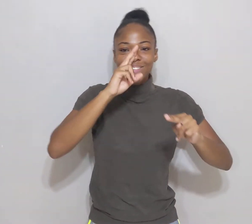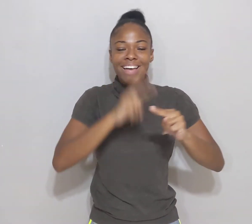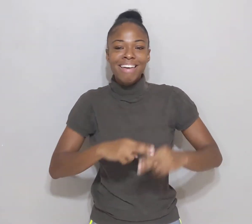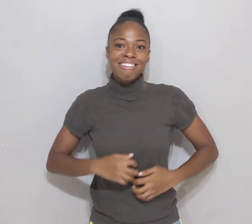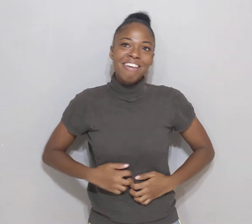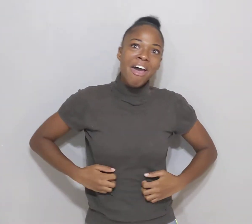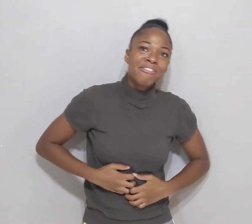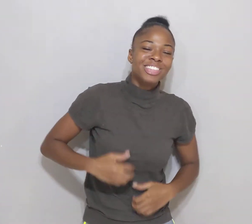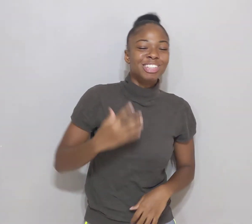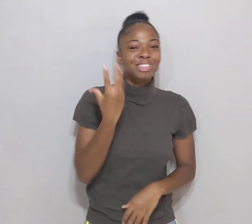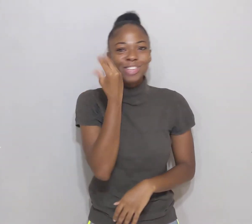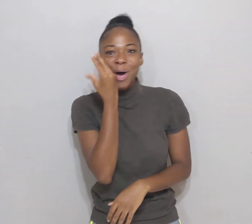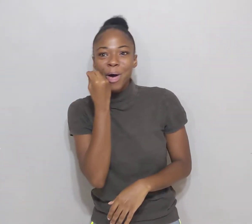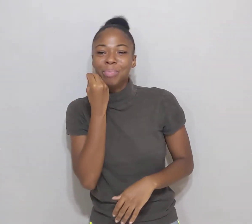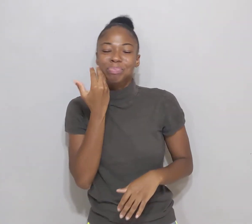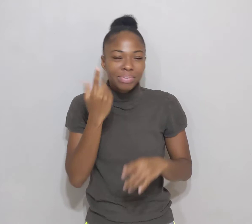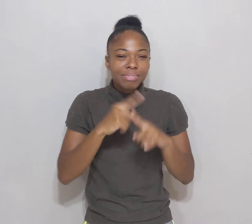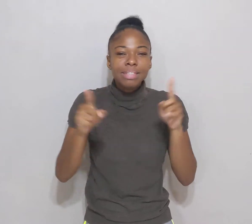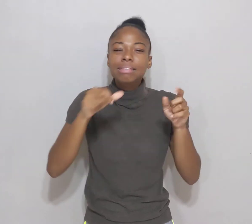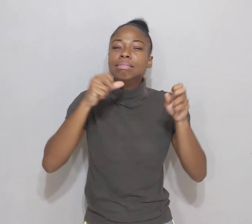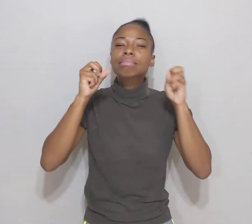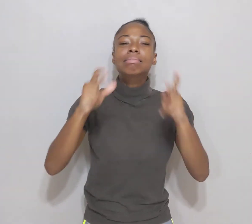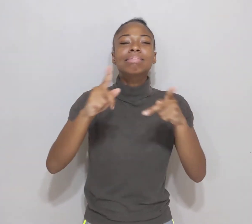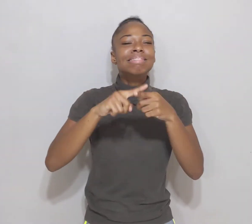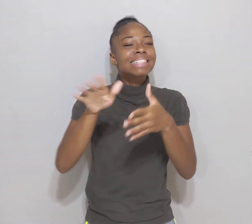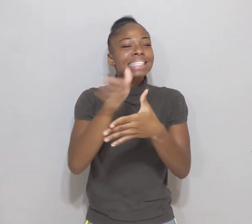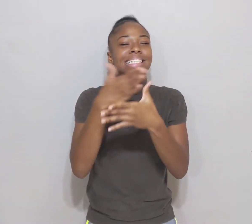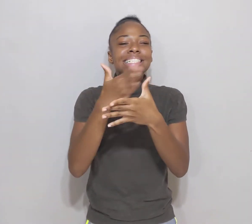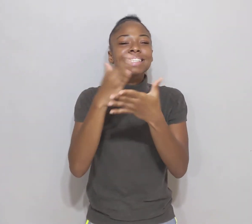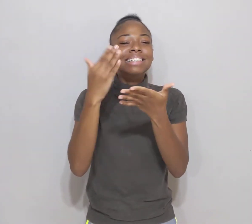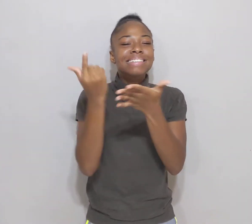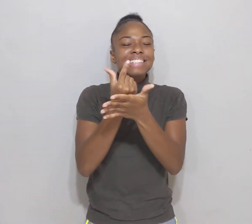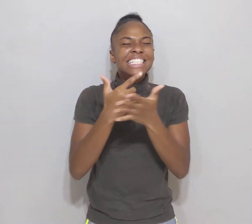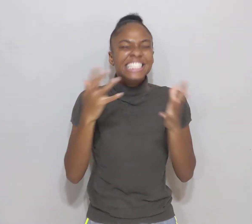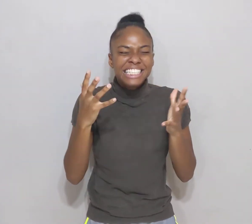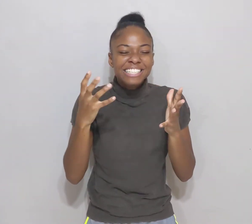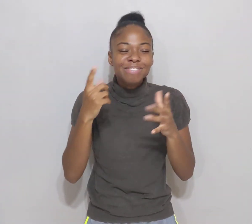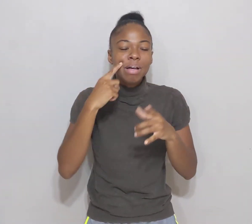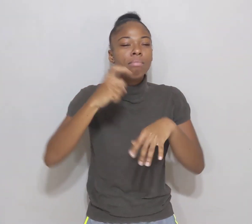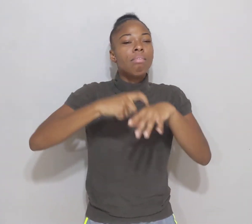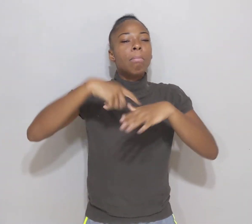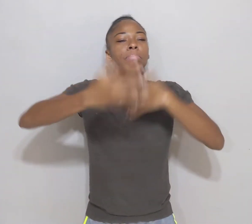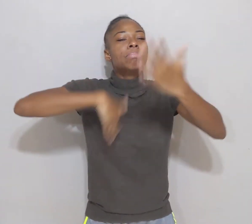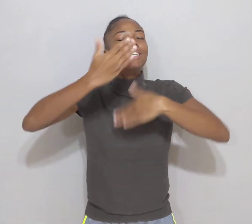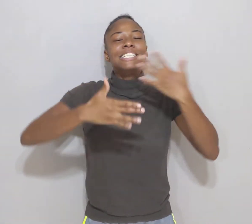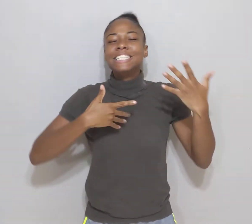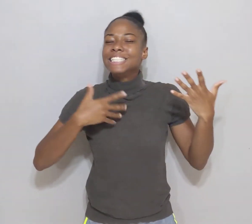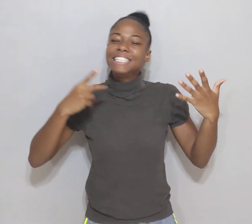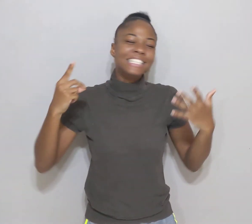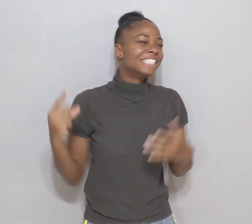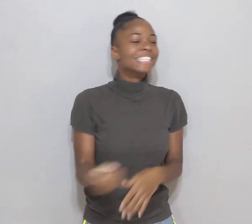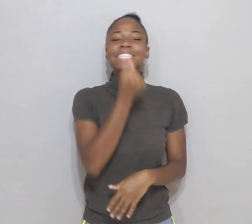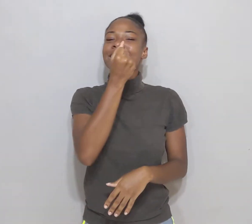the bus, talking, laughing, joking, just having a great time. But we didn't really have an opportunity to share the